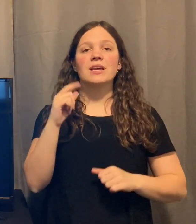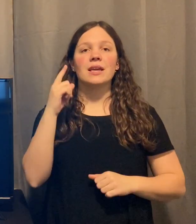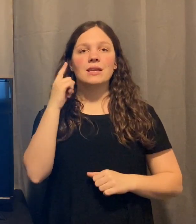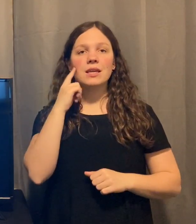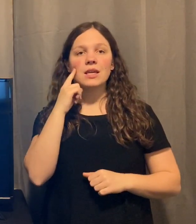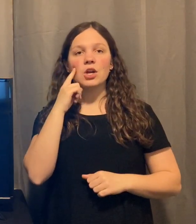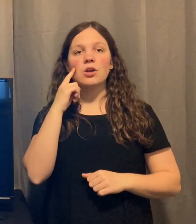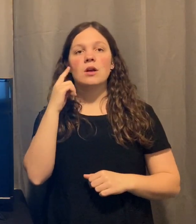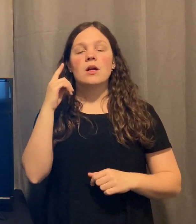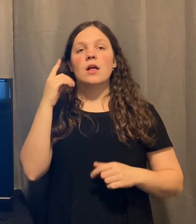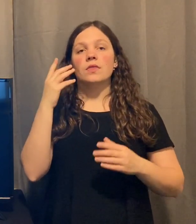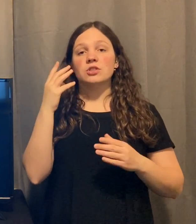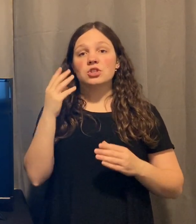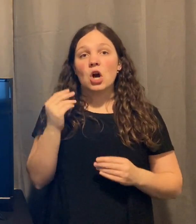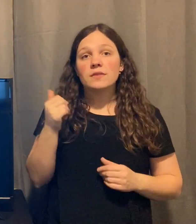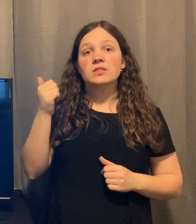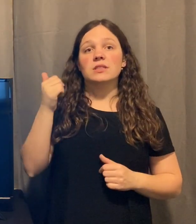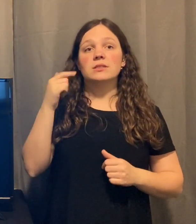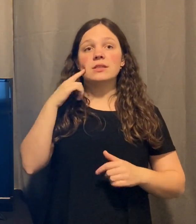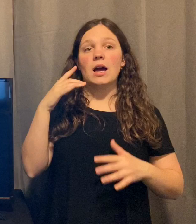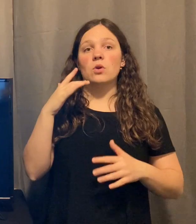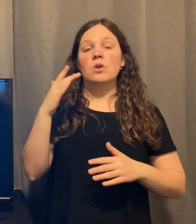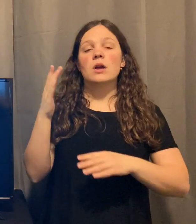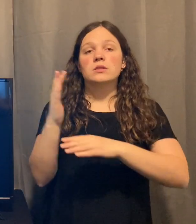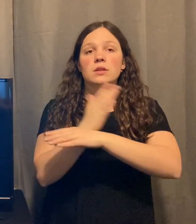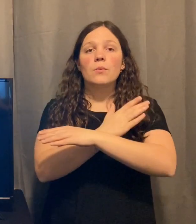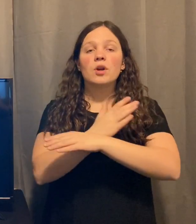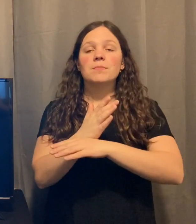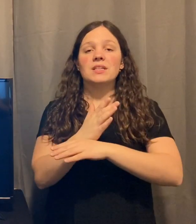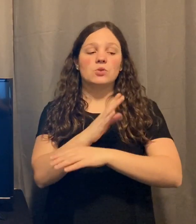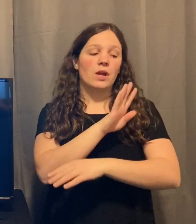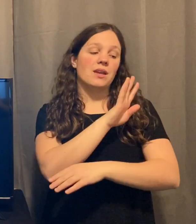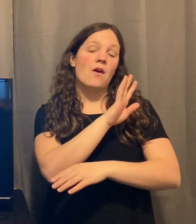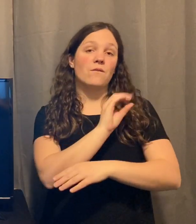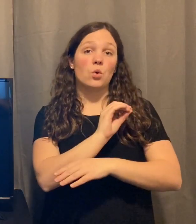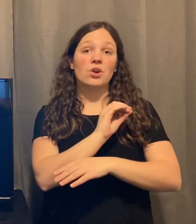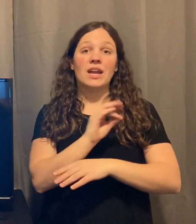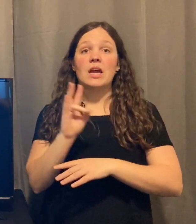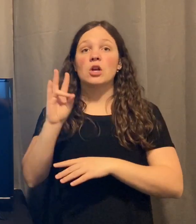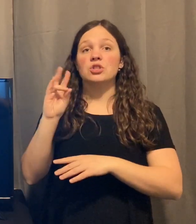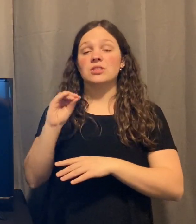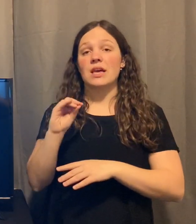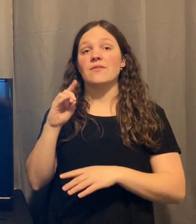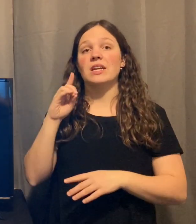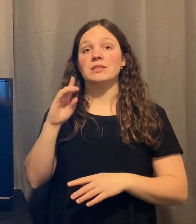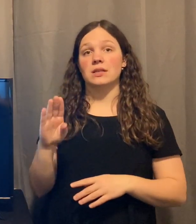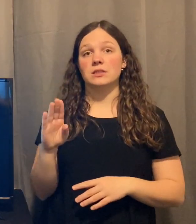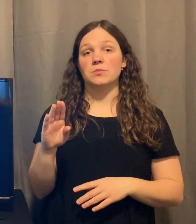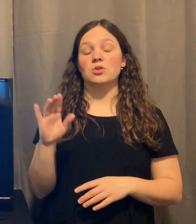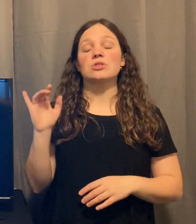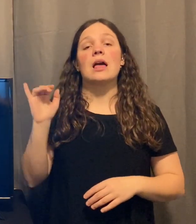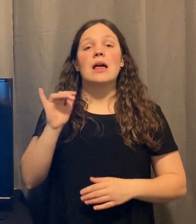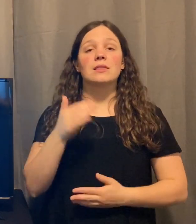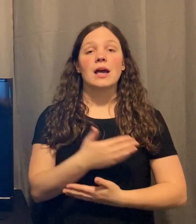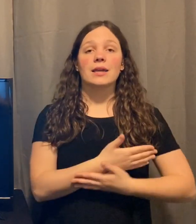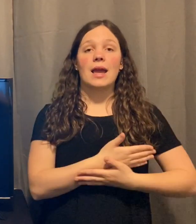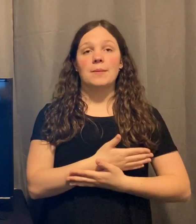can hear the softest sound somewhere in between 40 to 70 decibels, like a